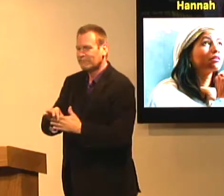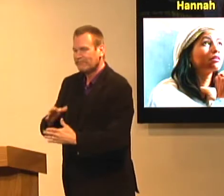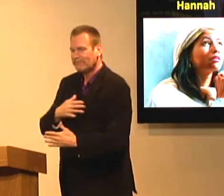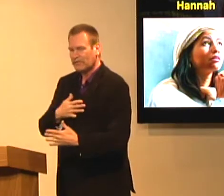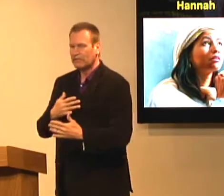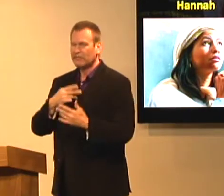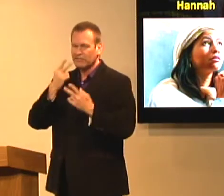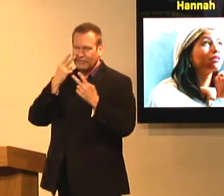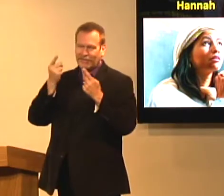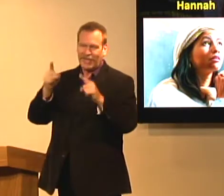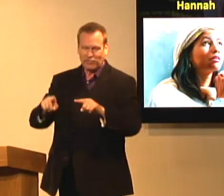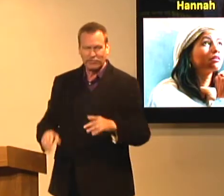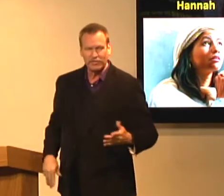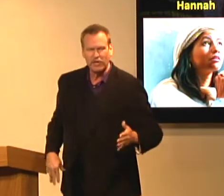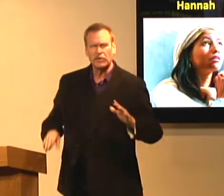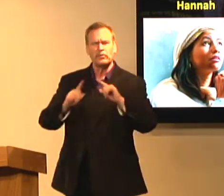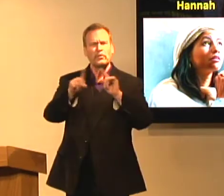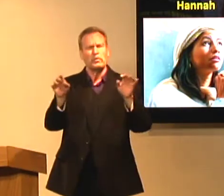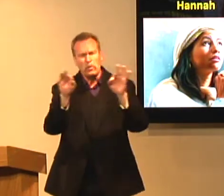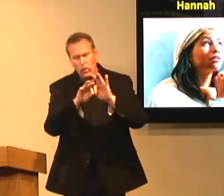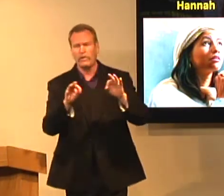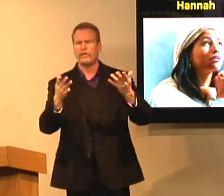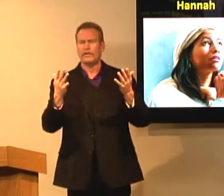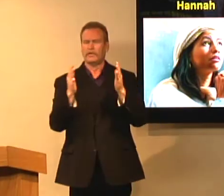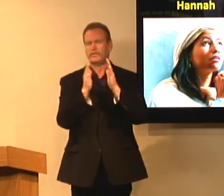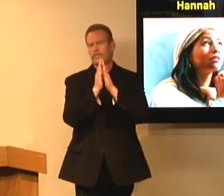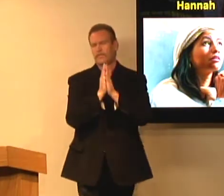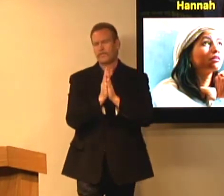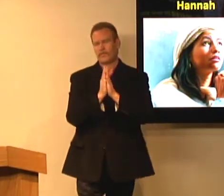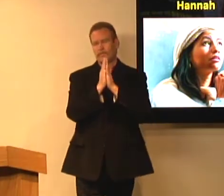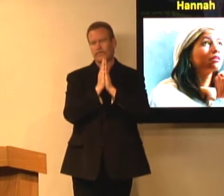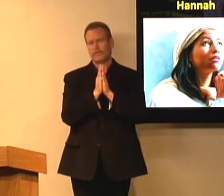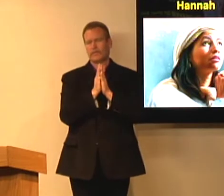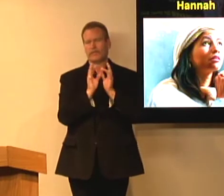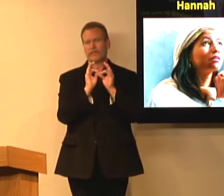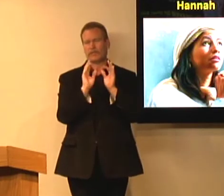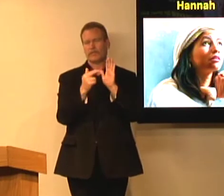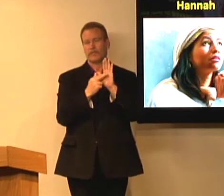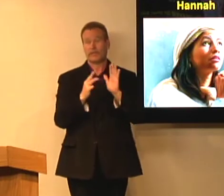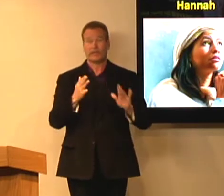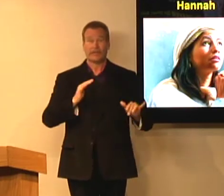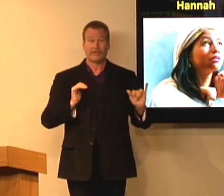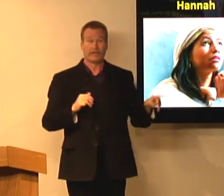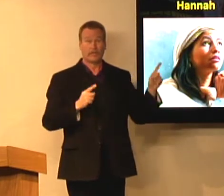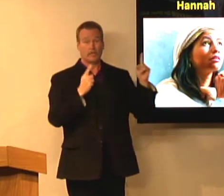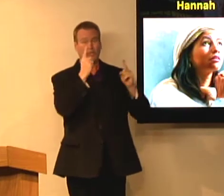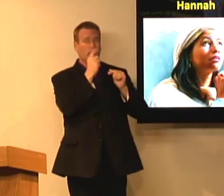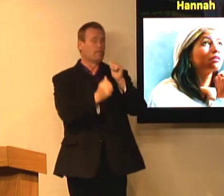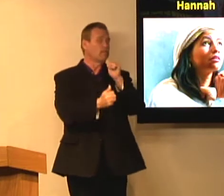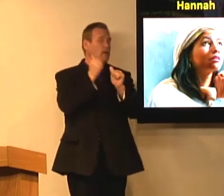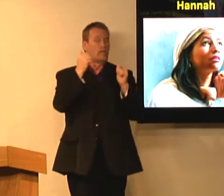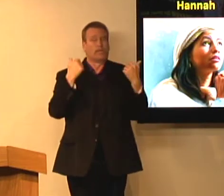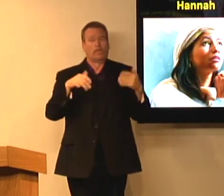and say, well, no, I have my own biological children now. And they put them aside. And that is so sad. That is so